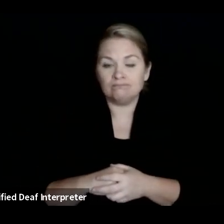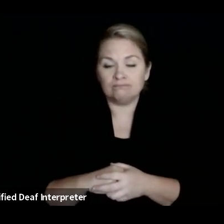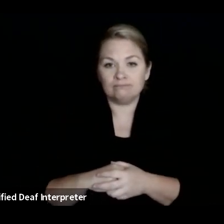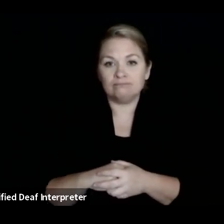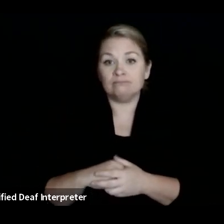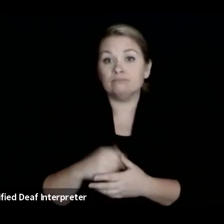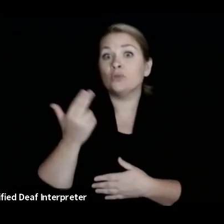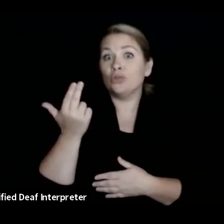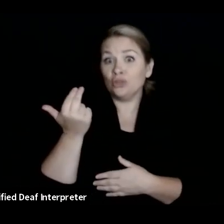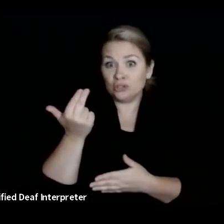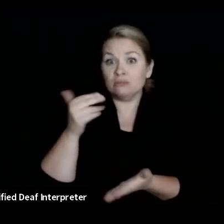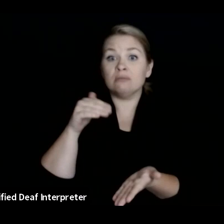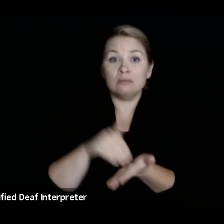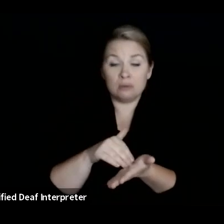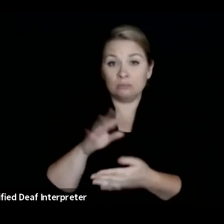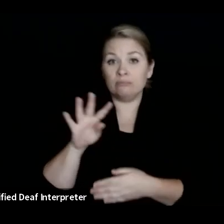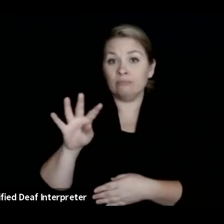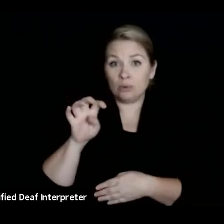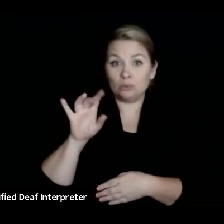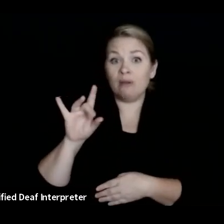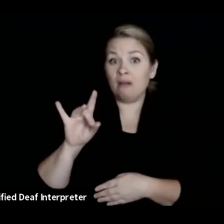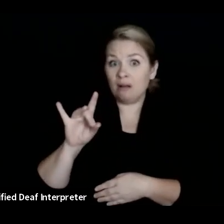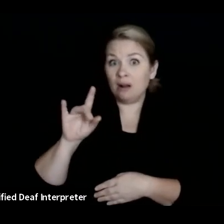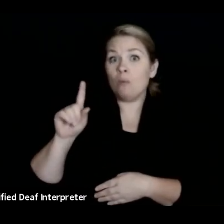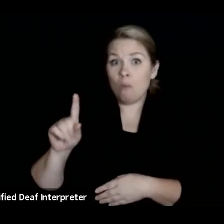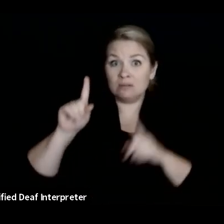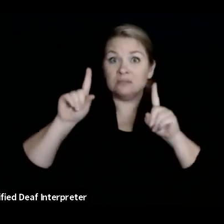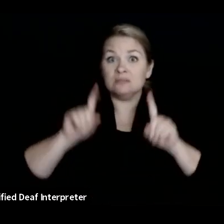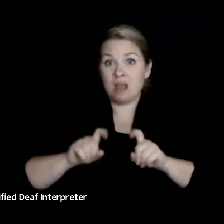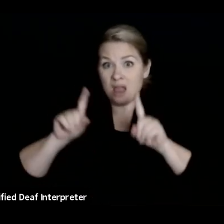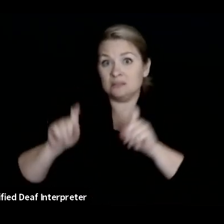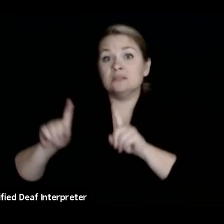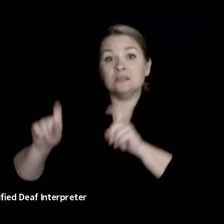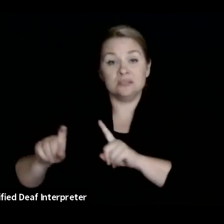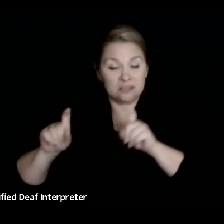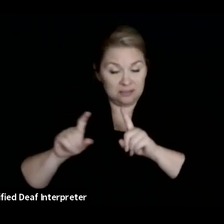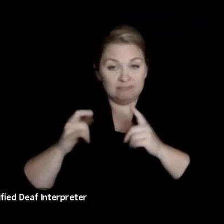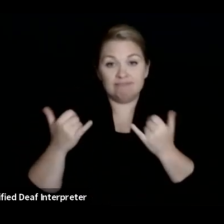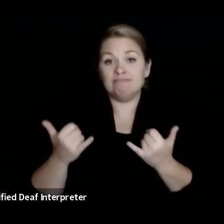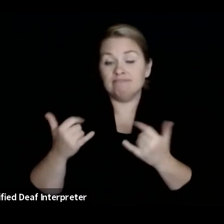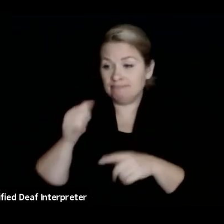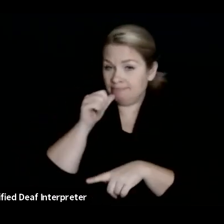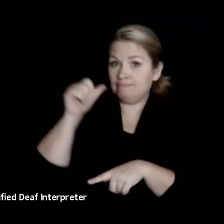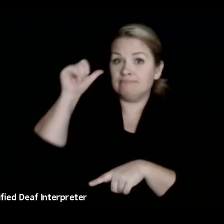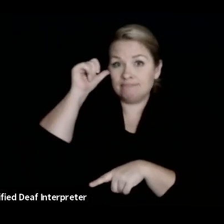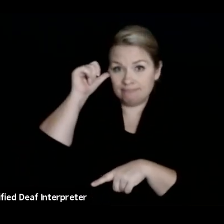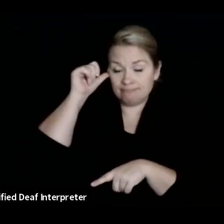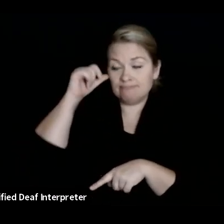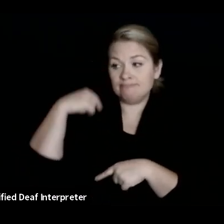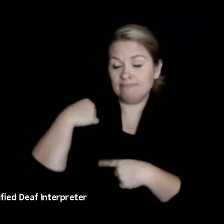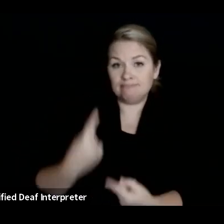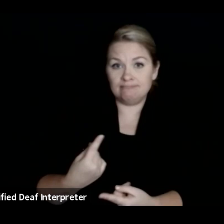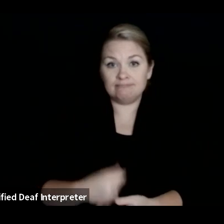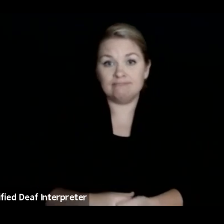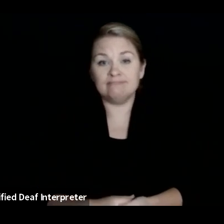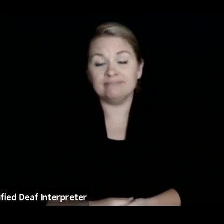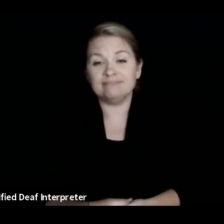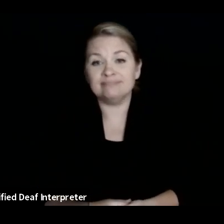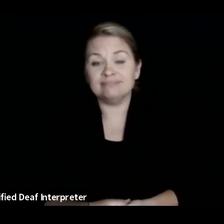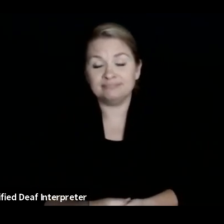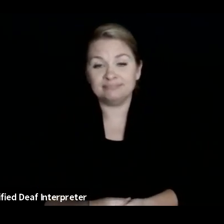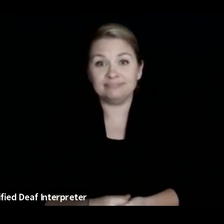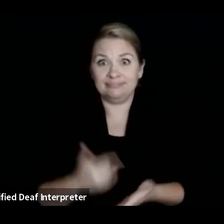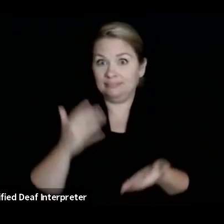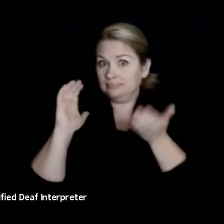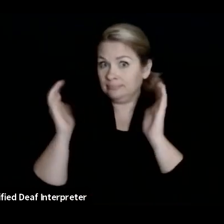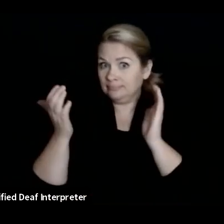13,481 total lab tests that were conducted yesterday, which is an increase over the day before. The